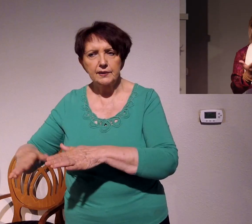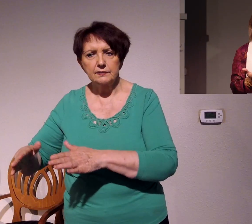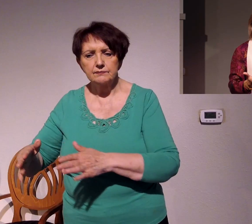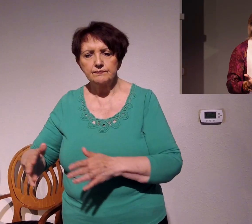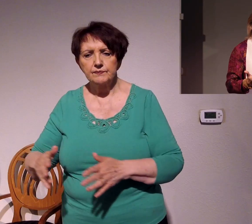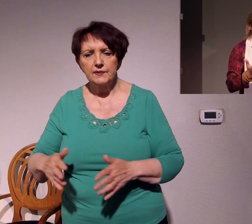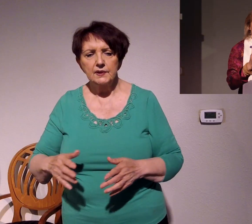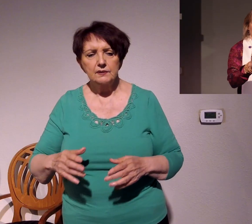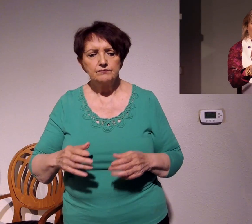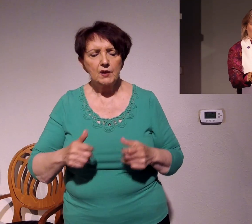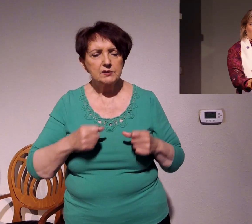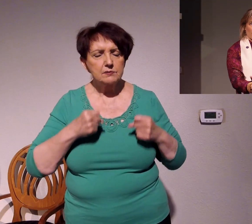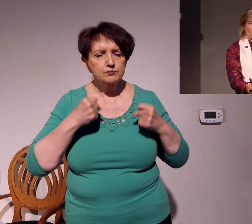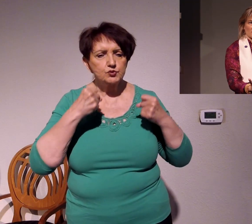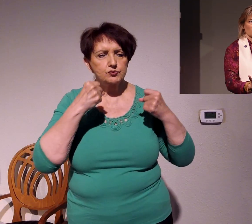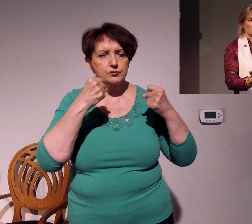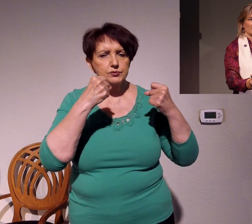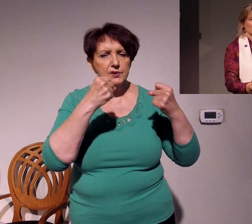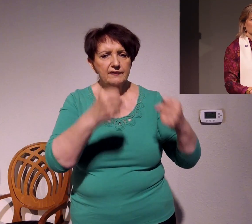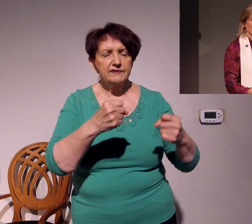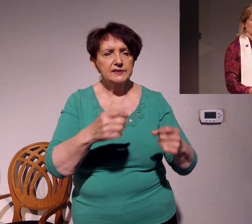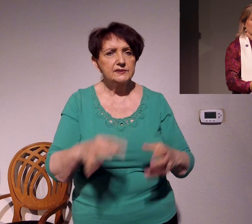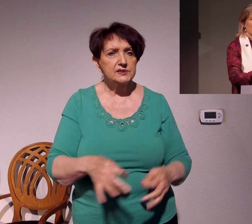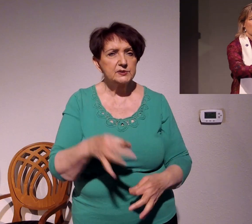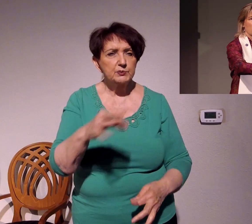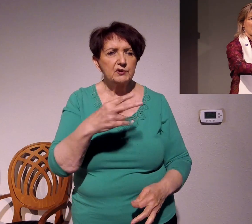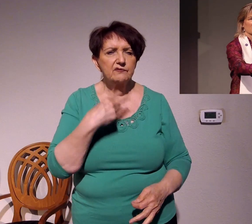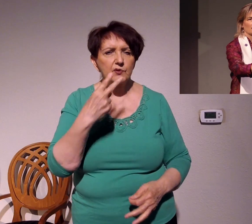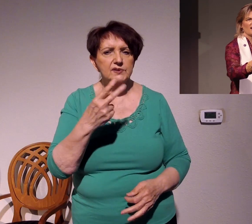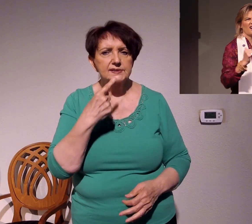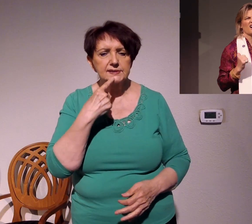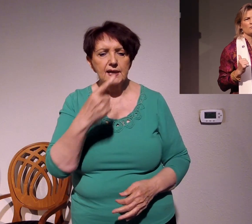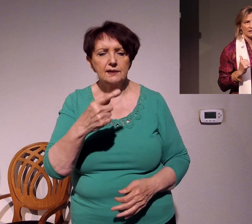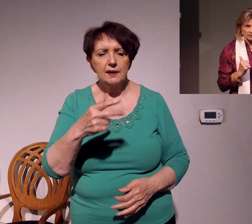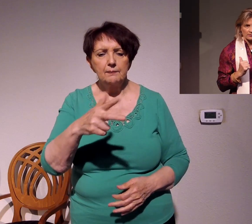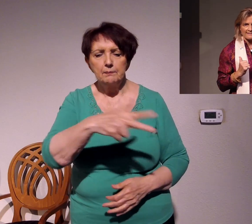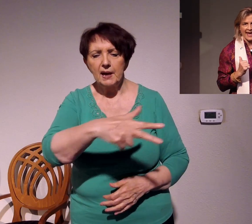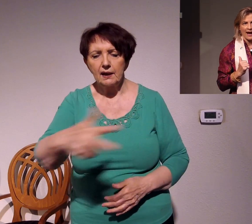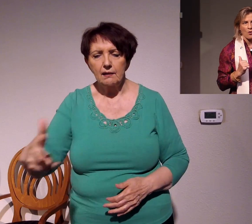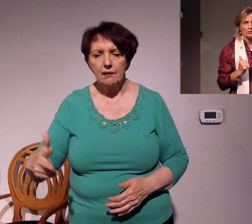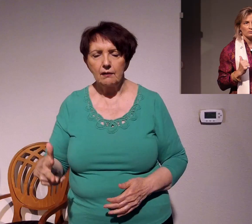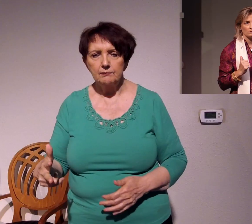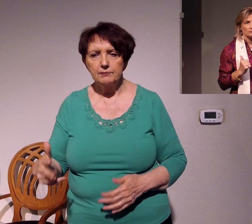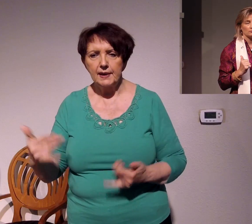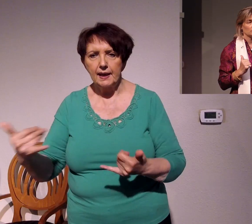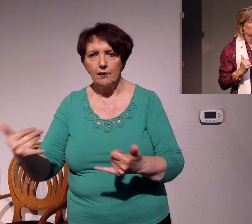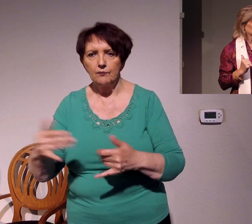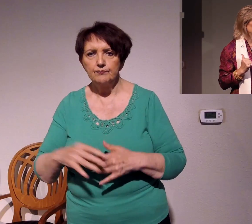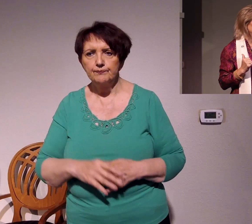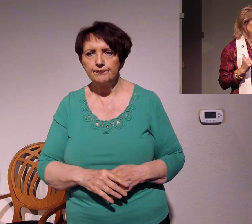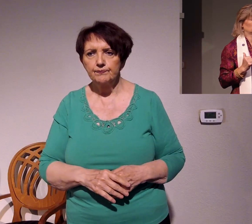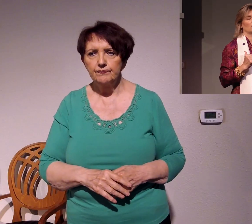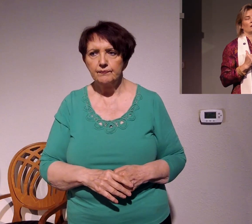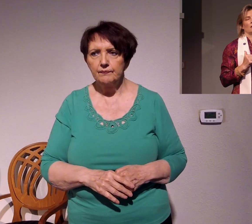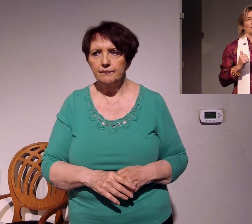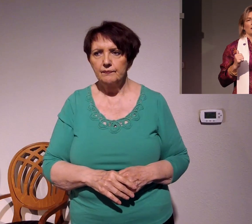I just kept driving, and the spirit voice within said, "Back up now."